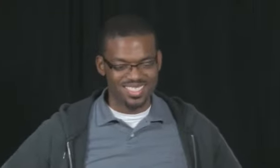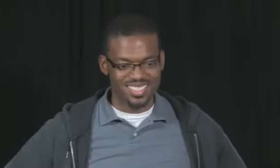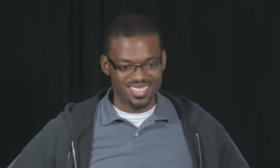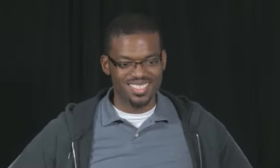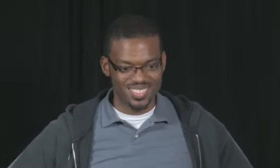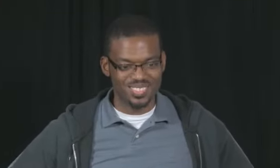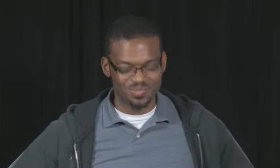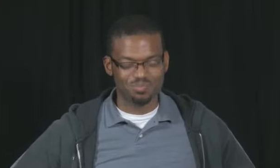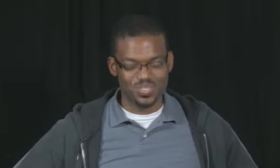Okay. Okay.